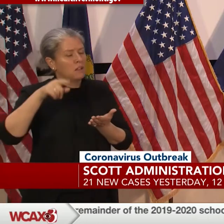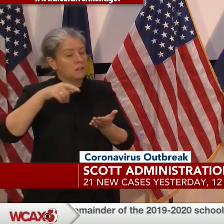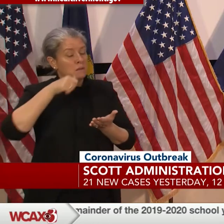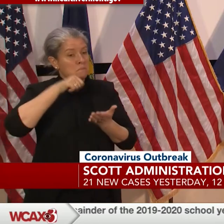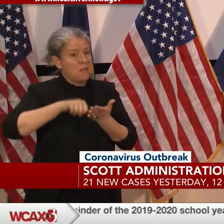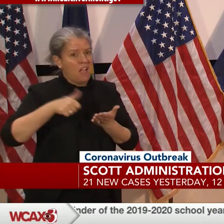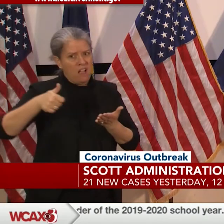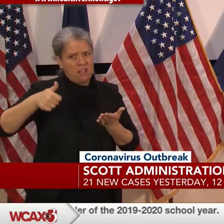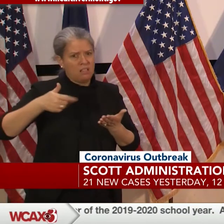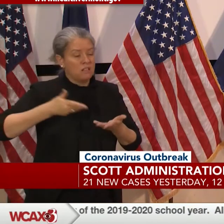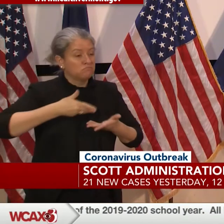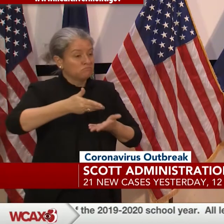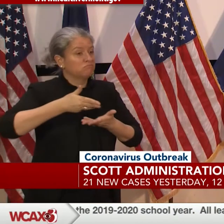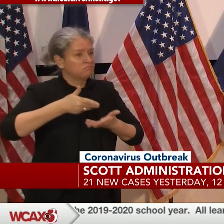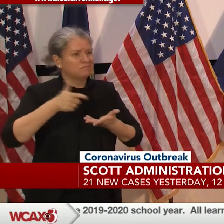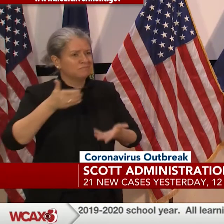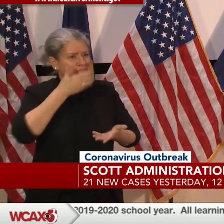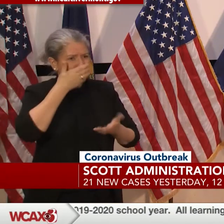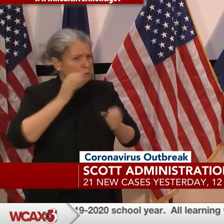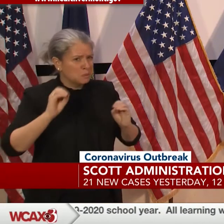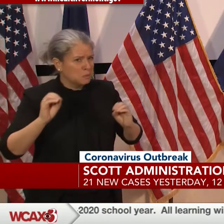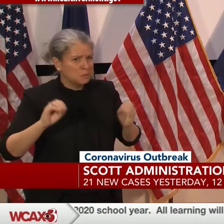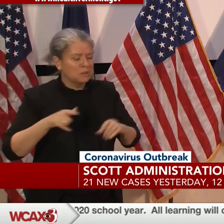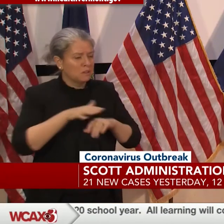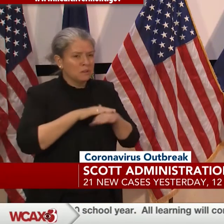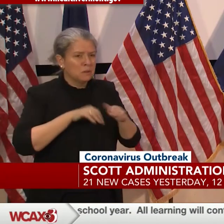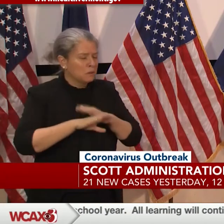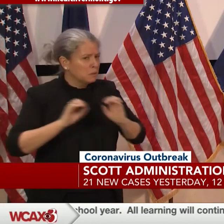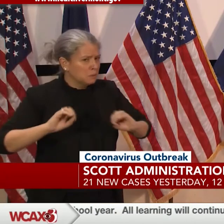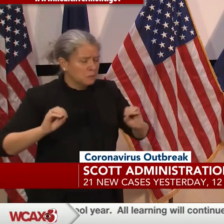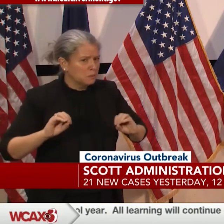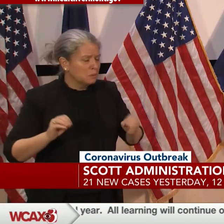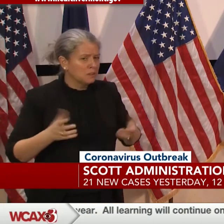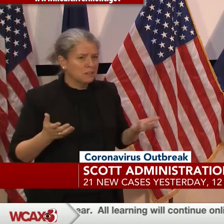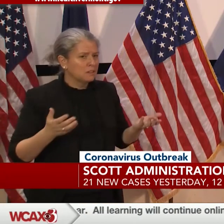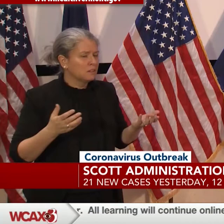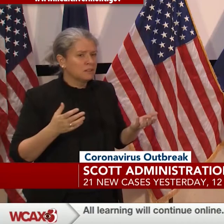don't have gloves, masks, neither do the tellers.